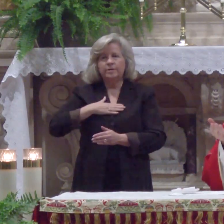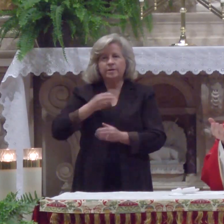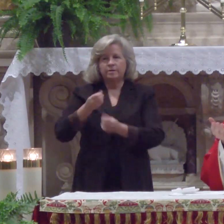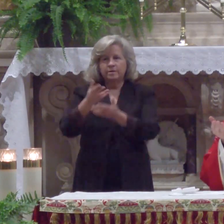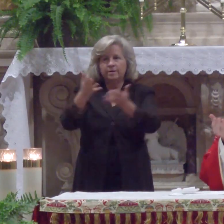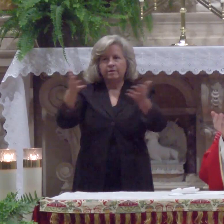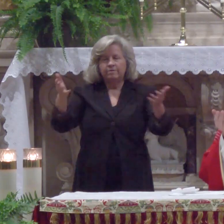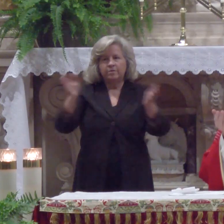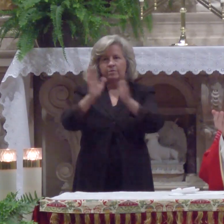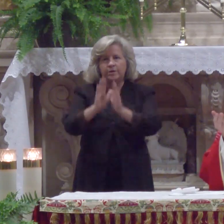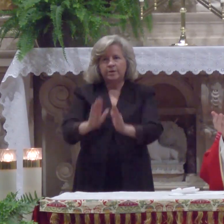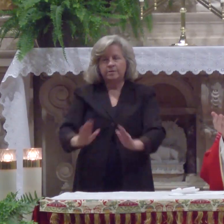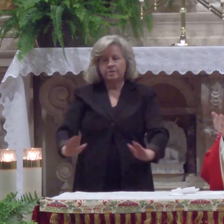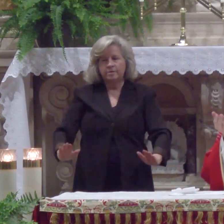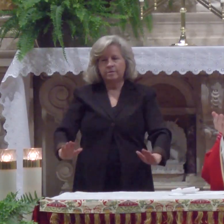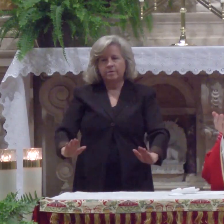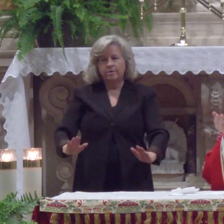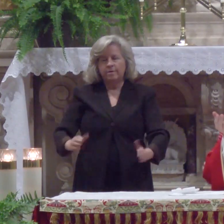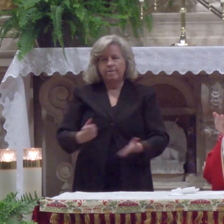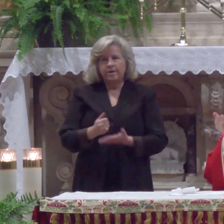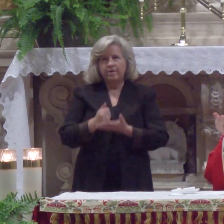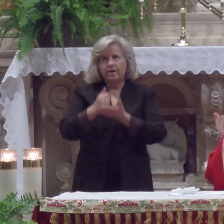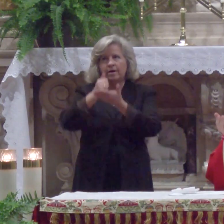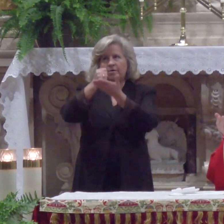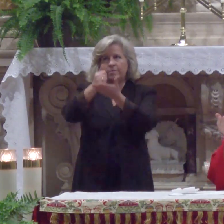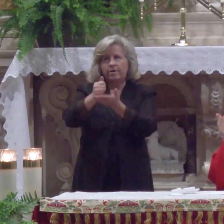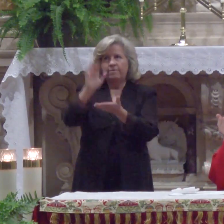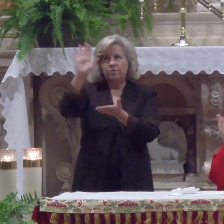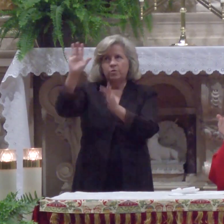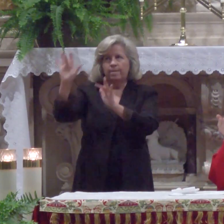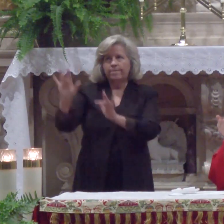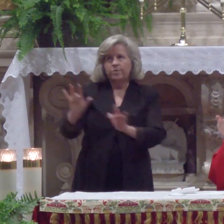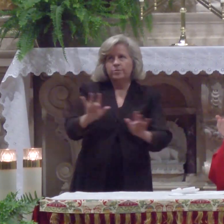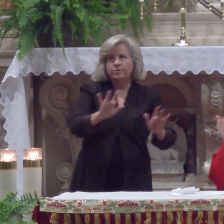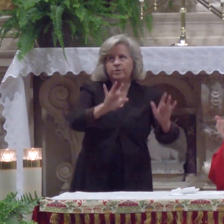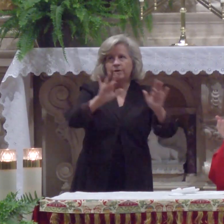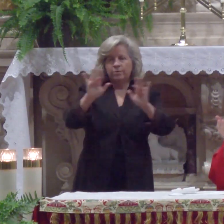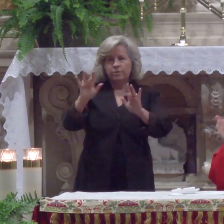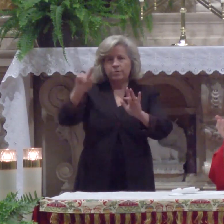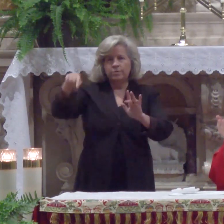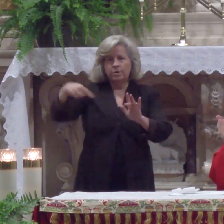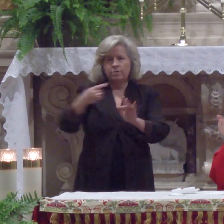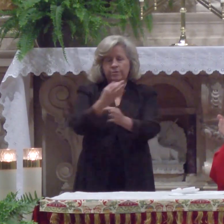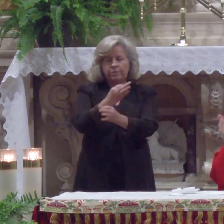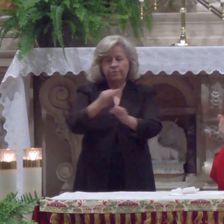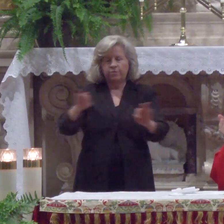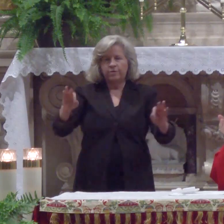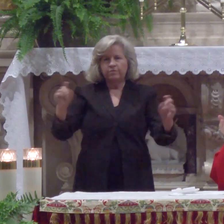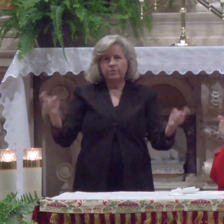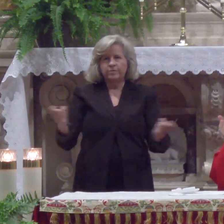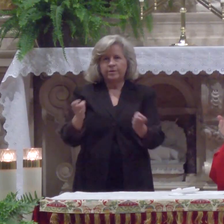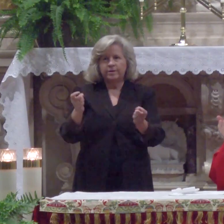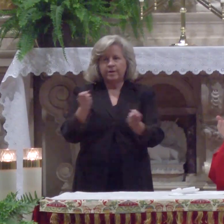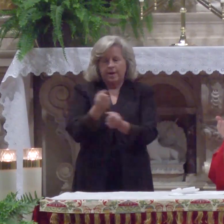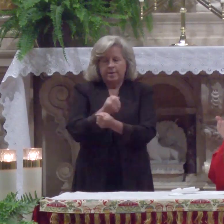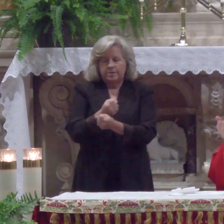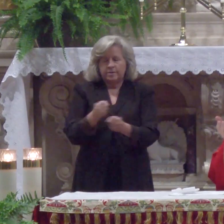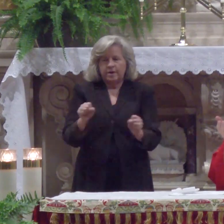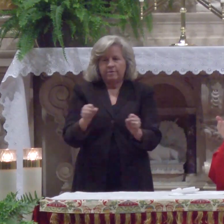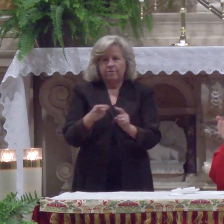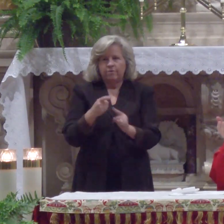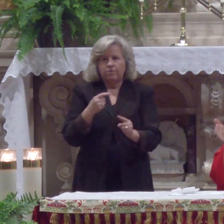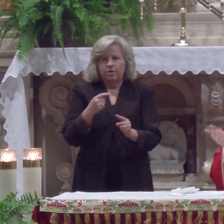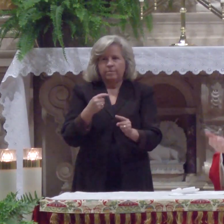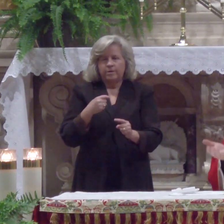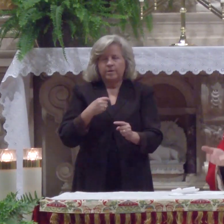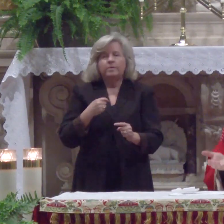days, that by the help of your mercy, we may be always free from sin and safe from all